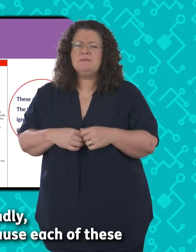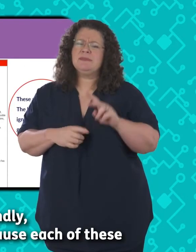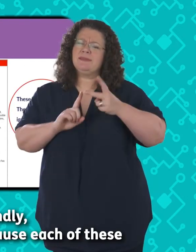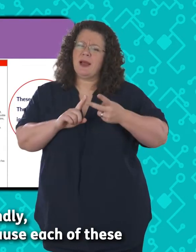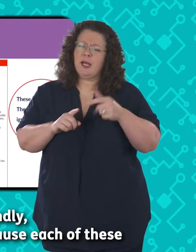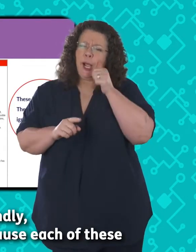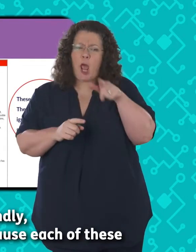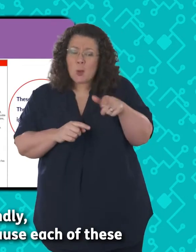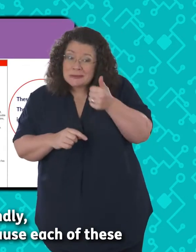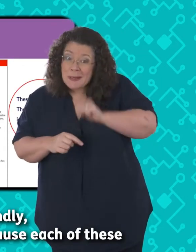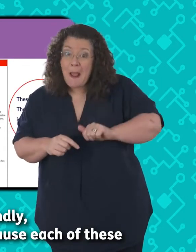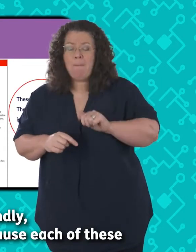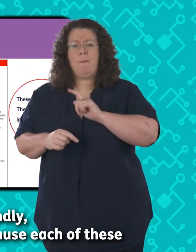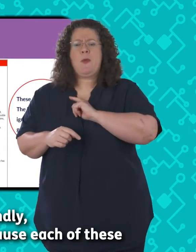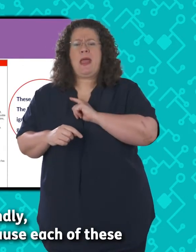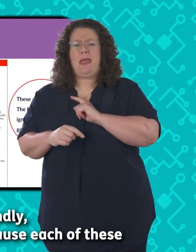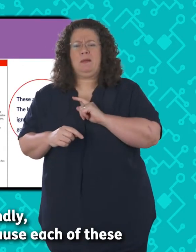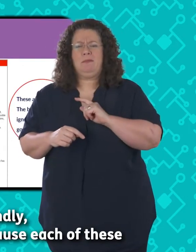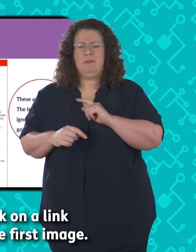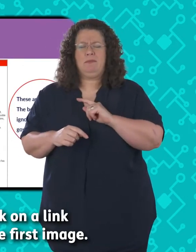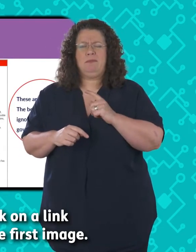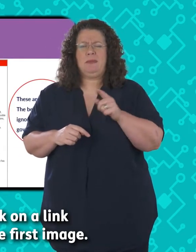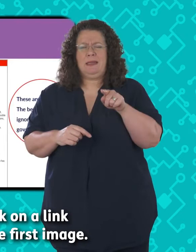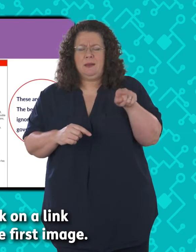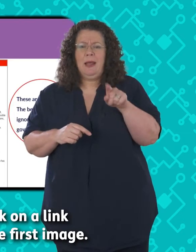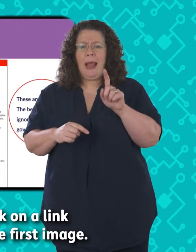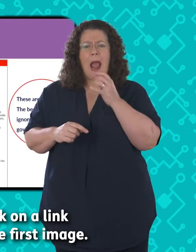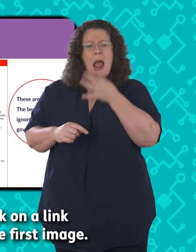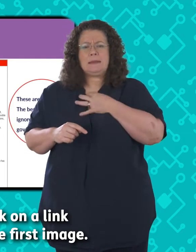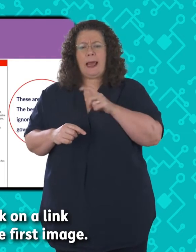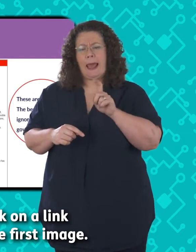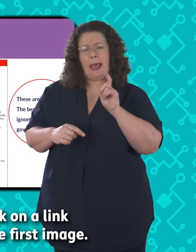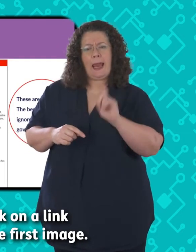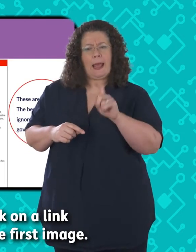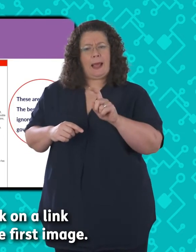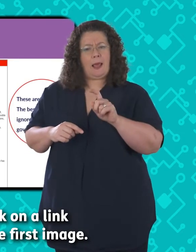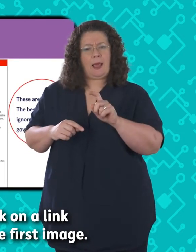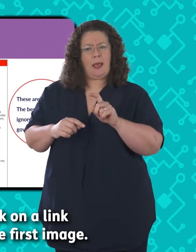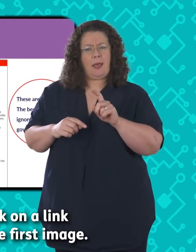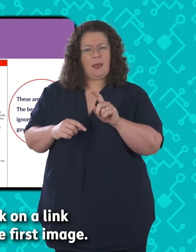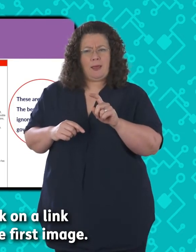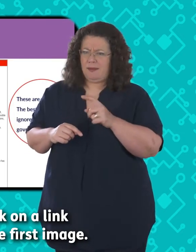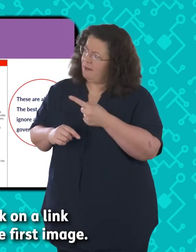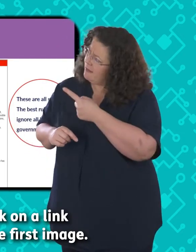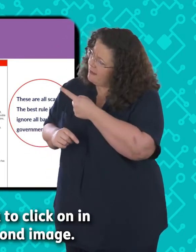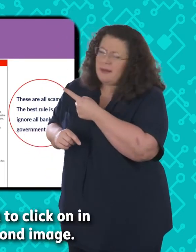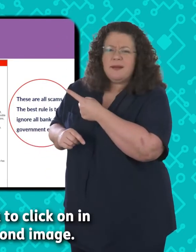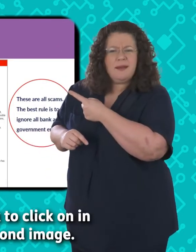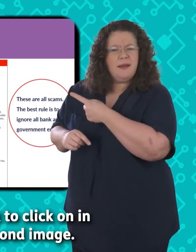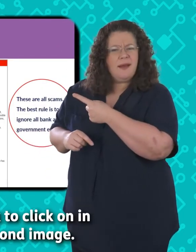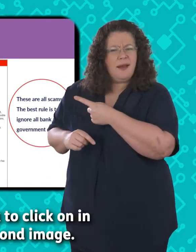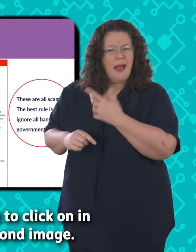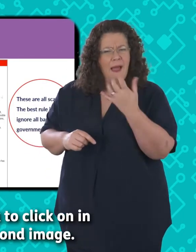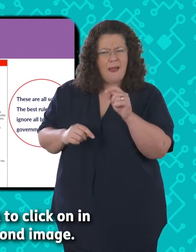But secondly, I know they're scams because each of these asks you to click on a link. You can see on the first image, there's a